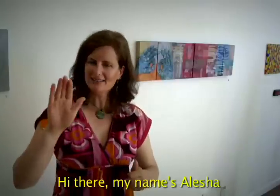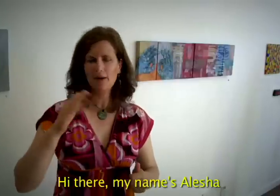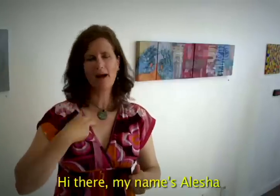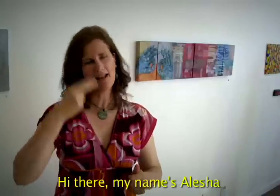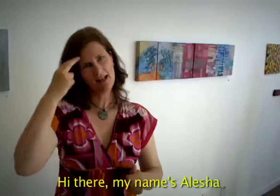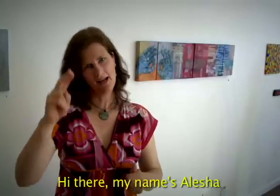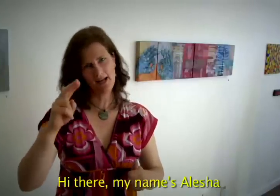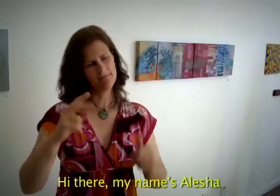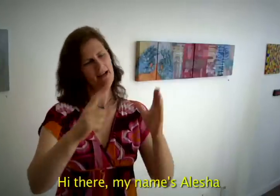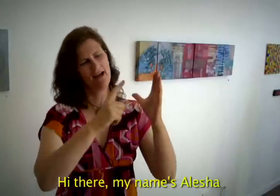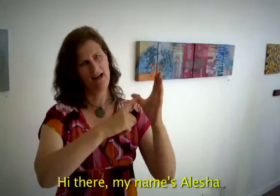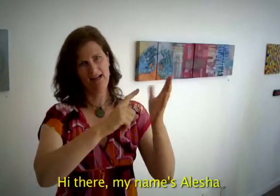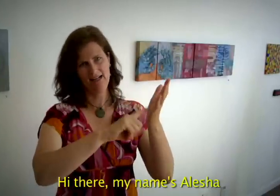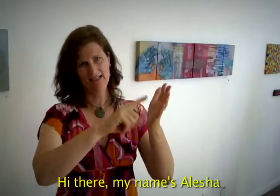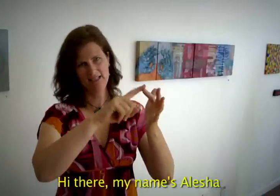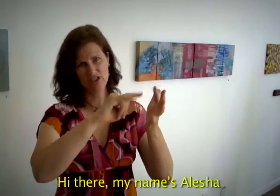Hi there.